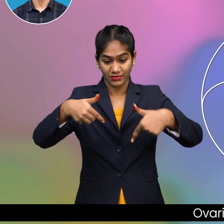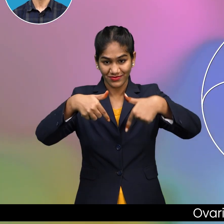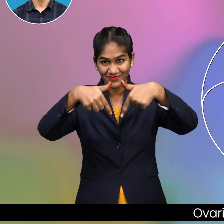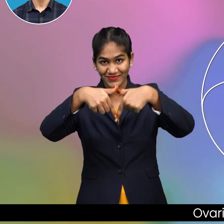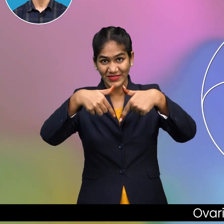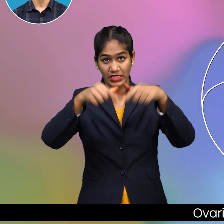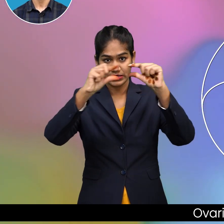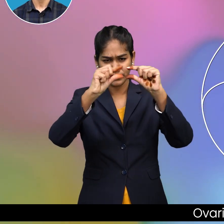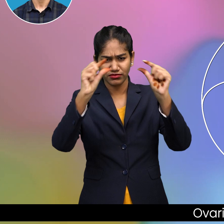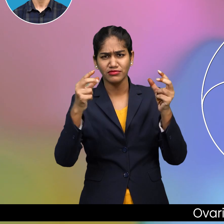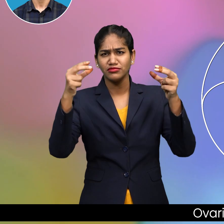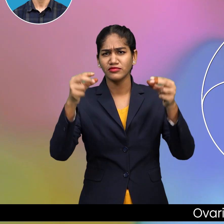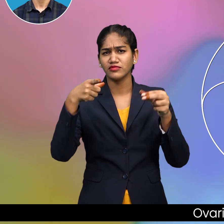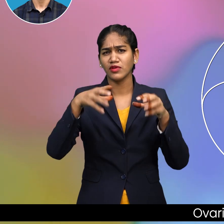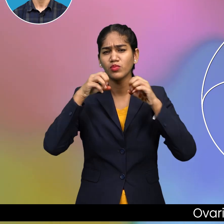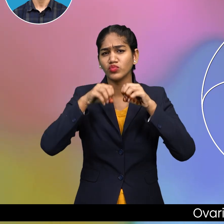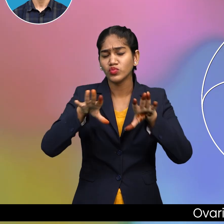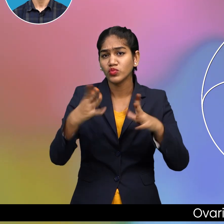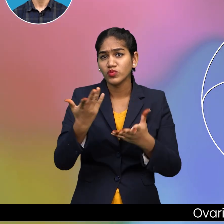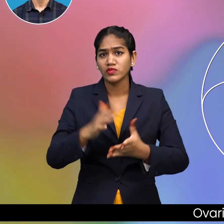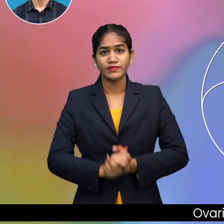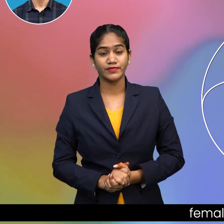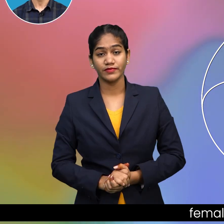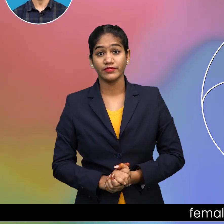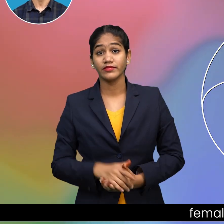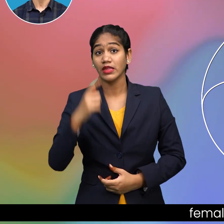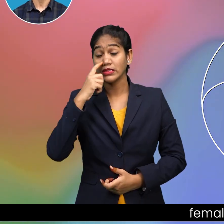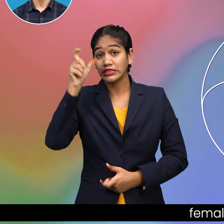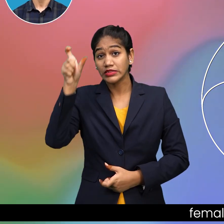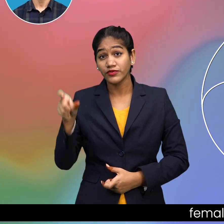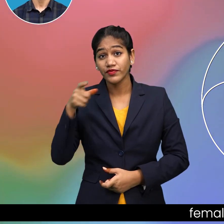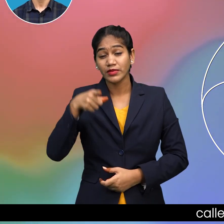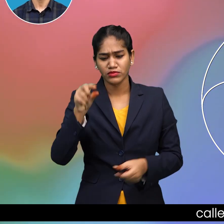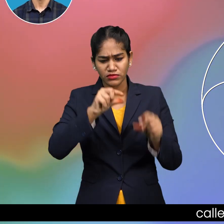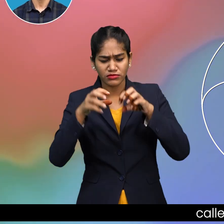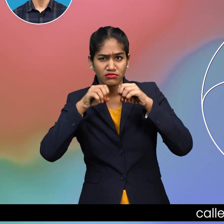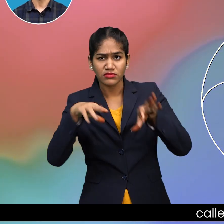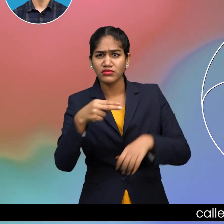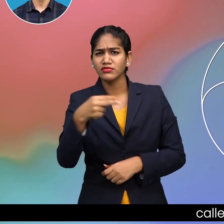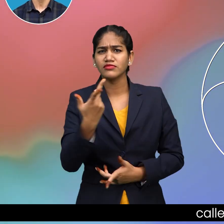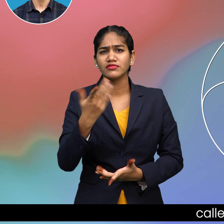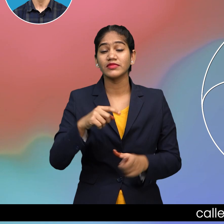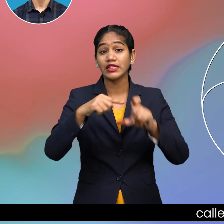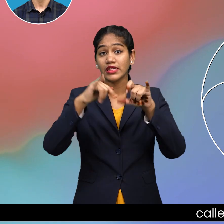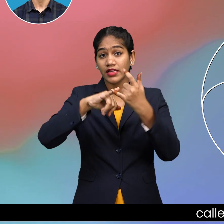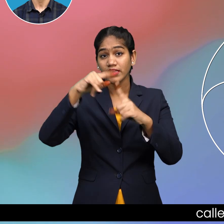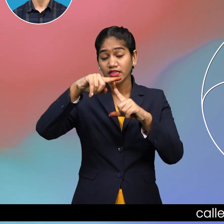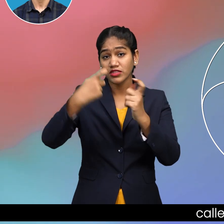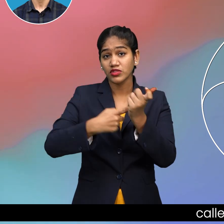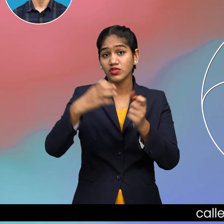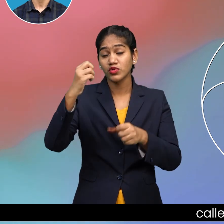Ovaries produce female hormones called estrogen,